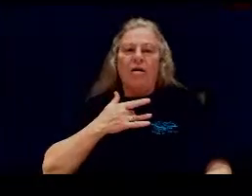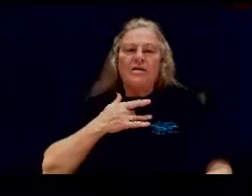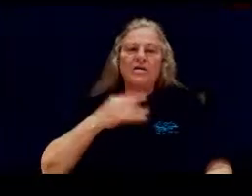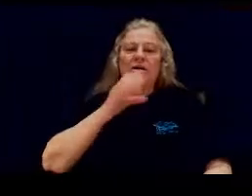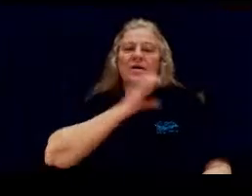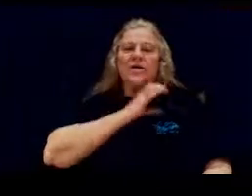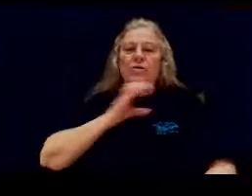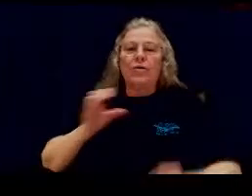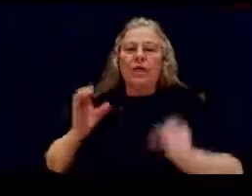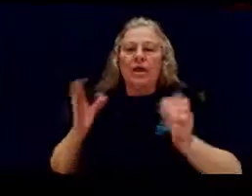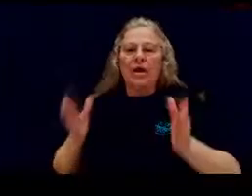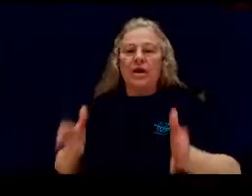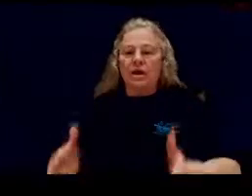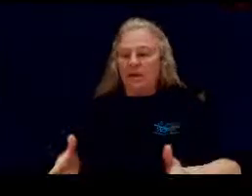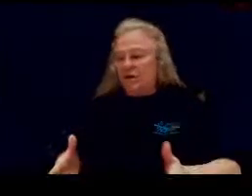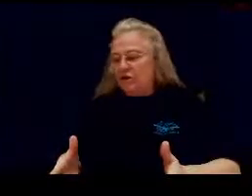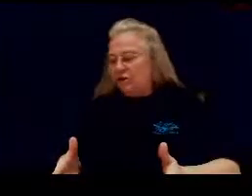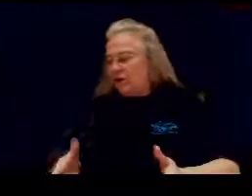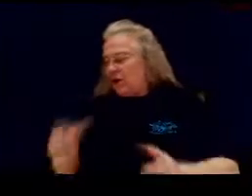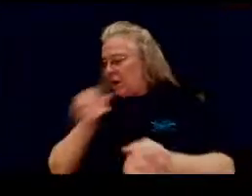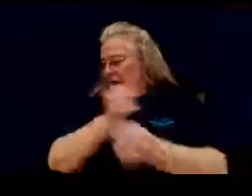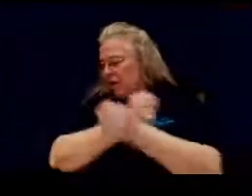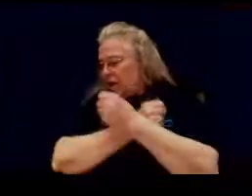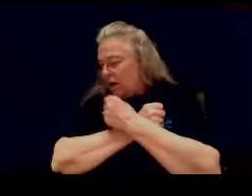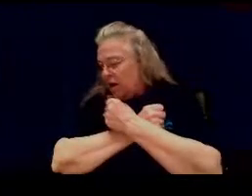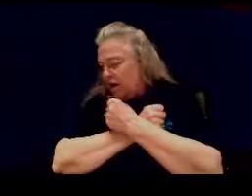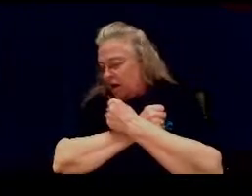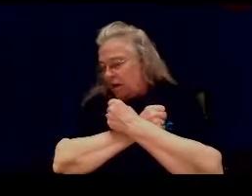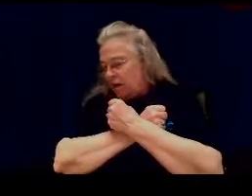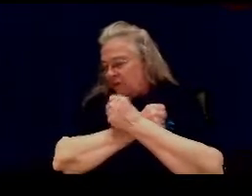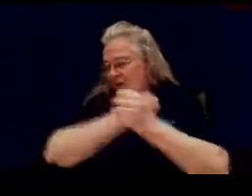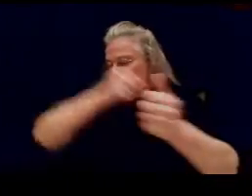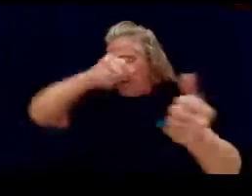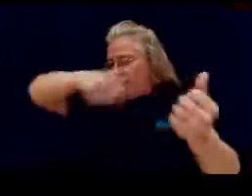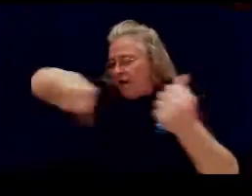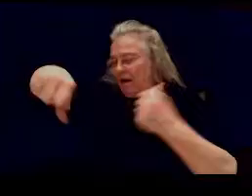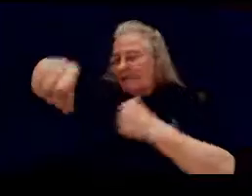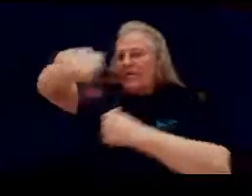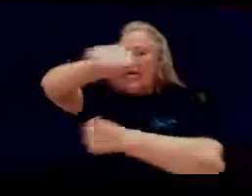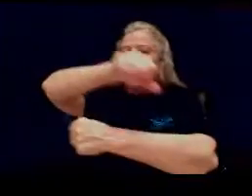hearts in Christian love, the